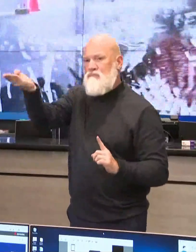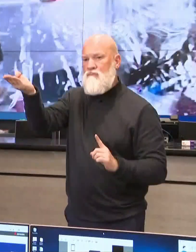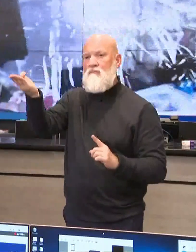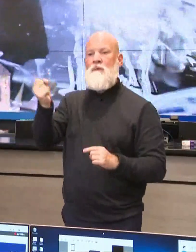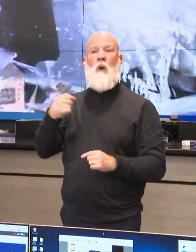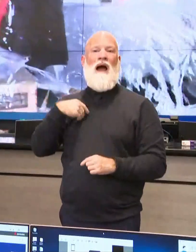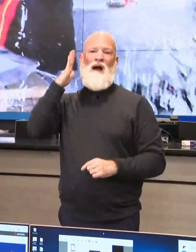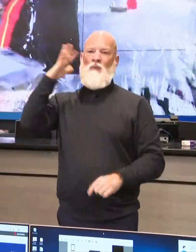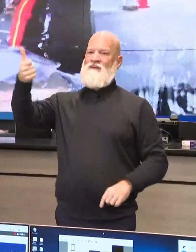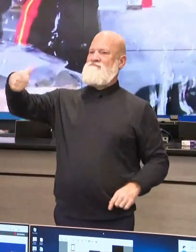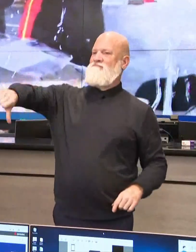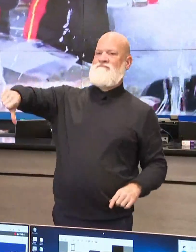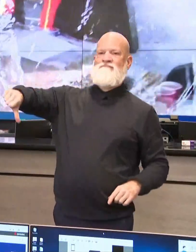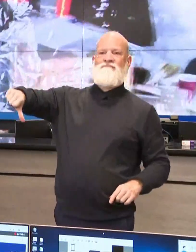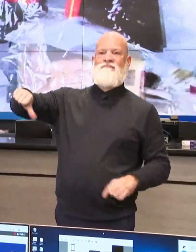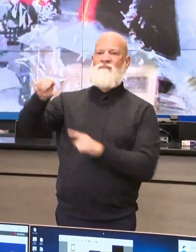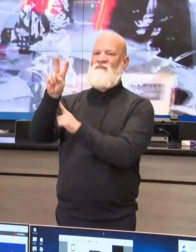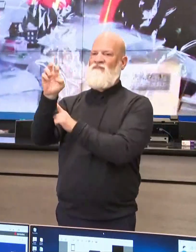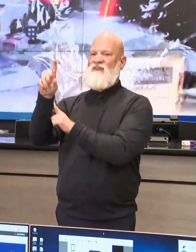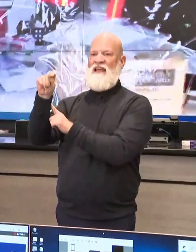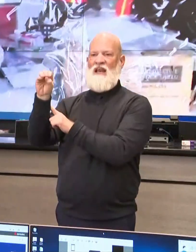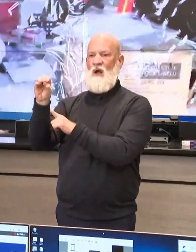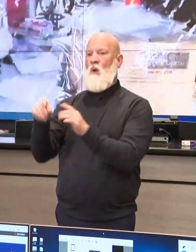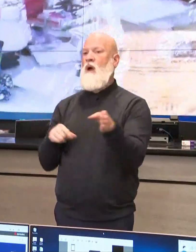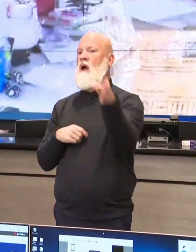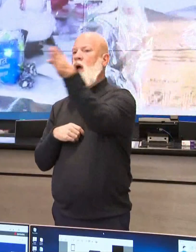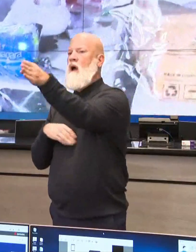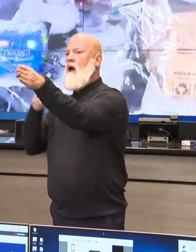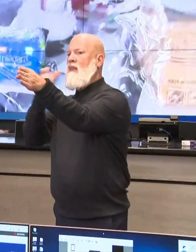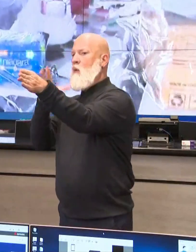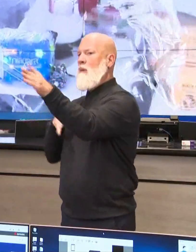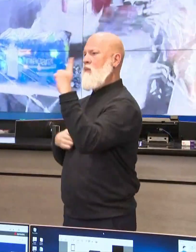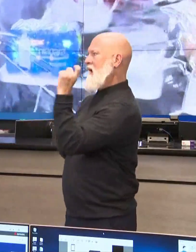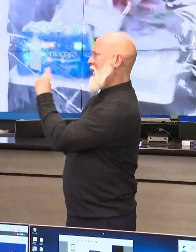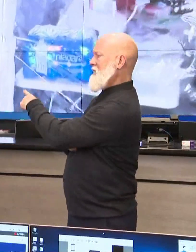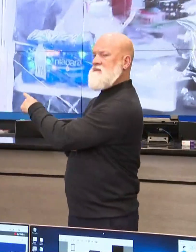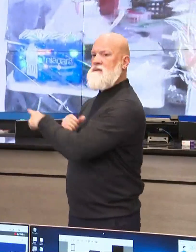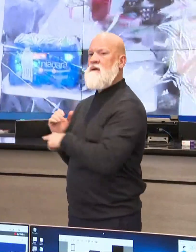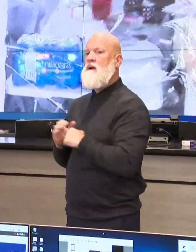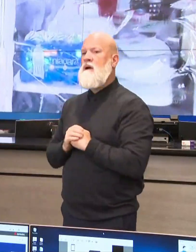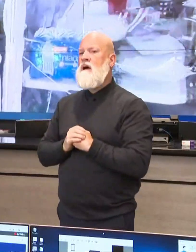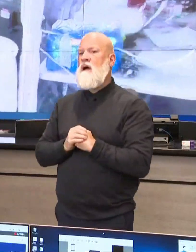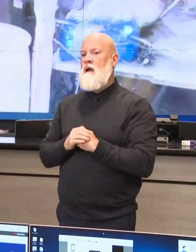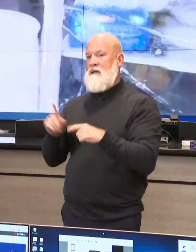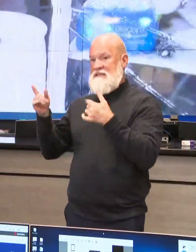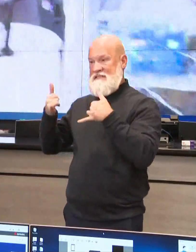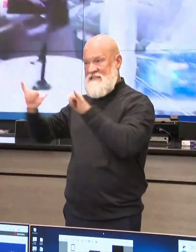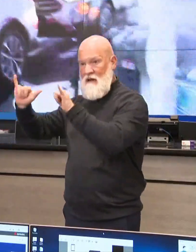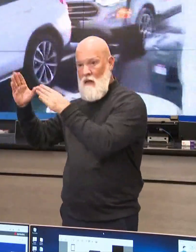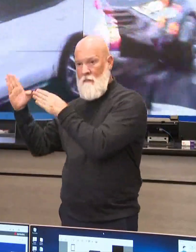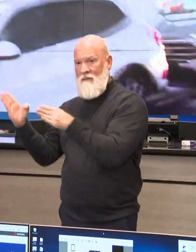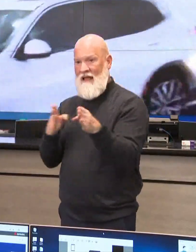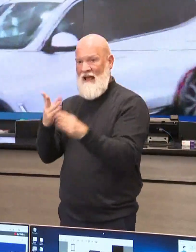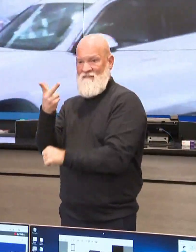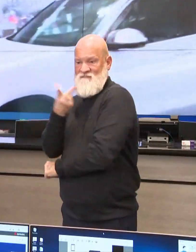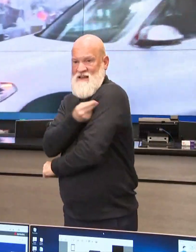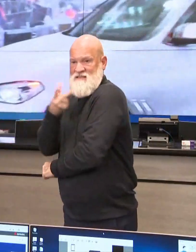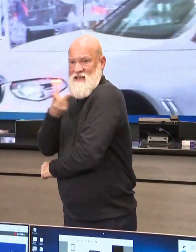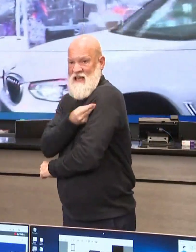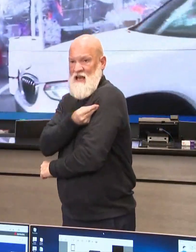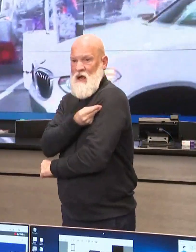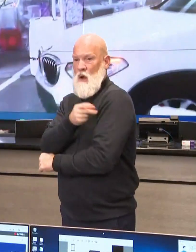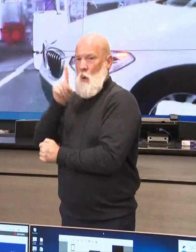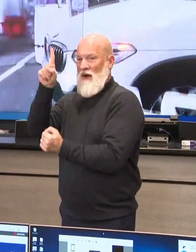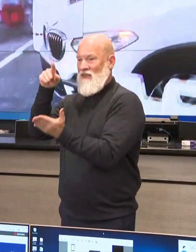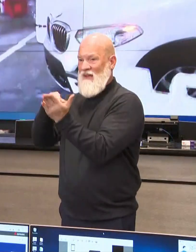Anyone else? Governor, do you still plan to vaccinate 1,100 starting today, even with delay in doses from